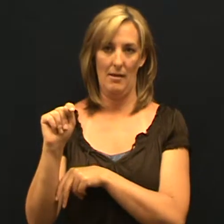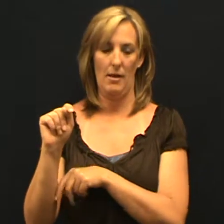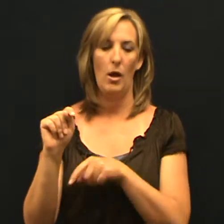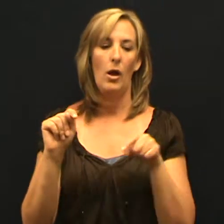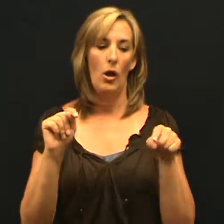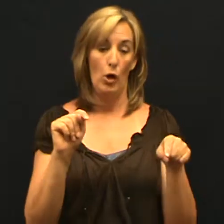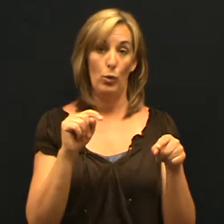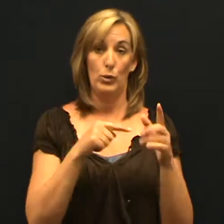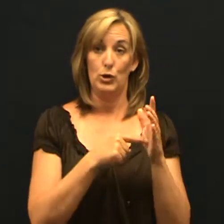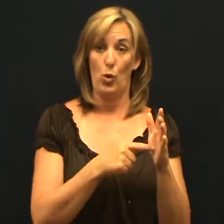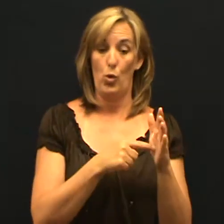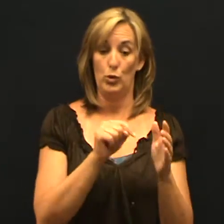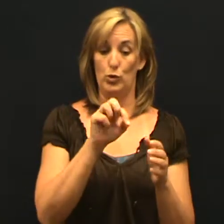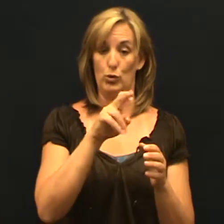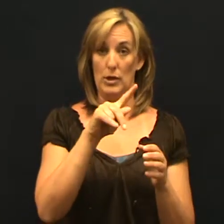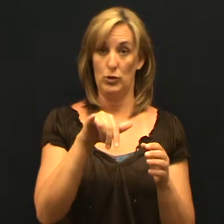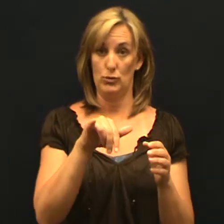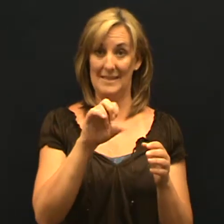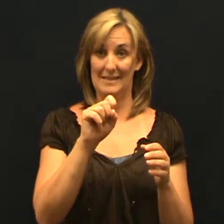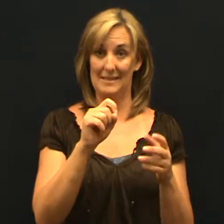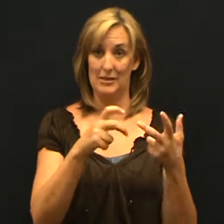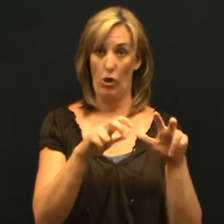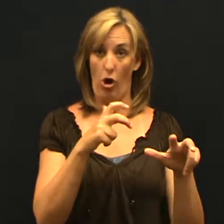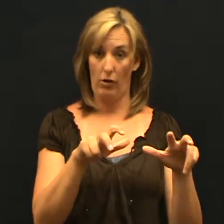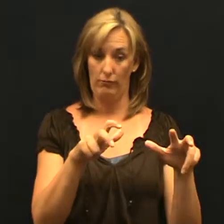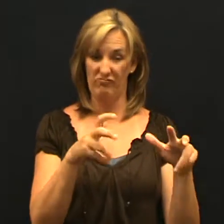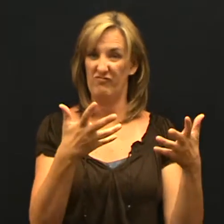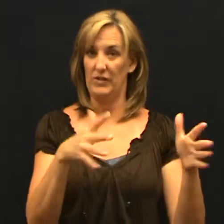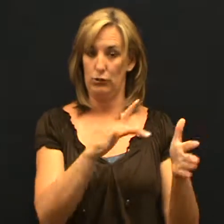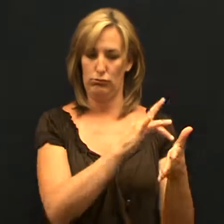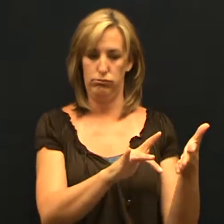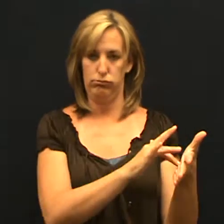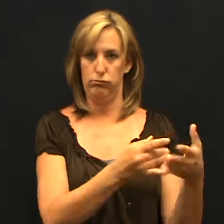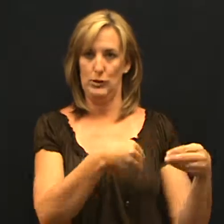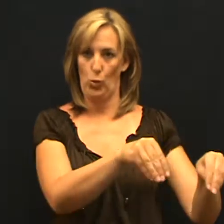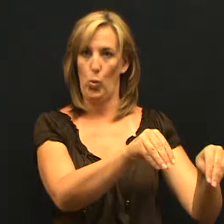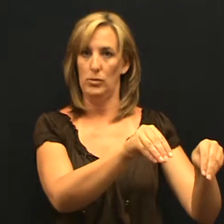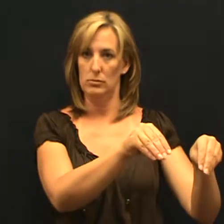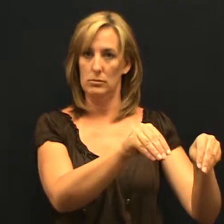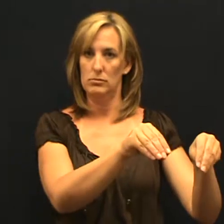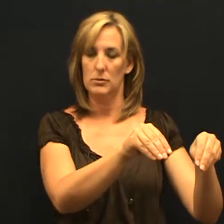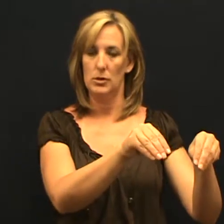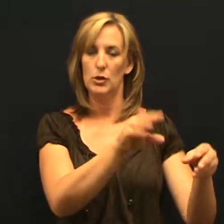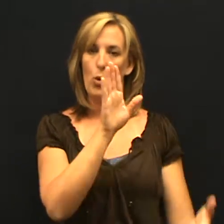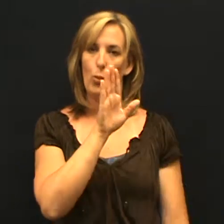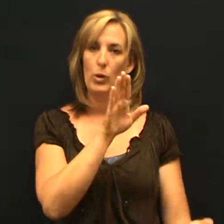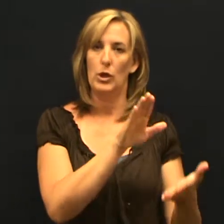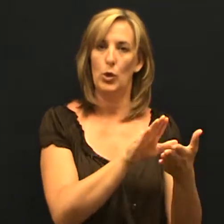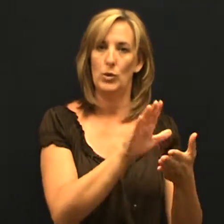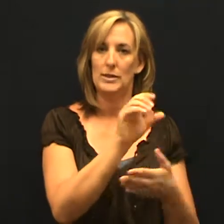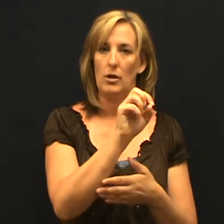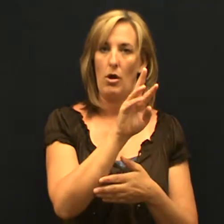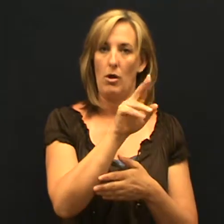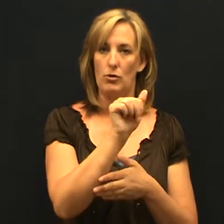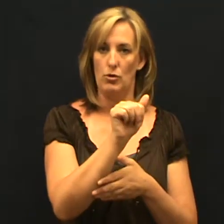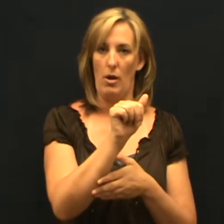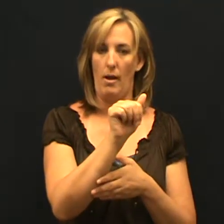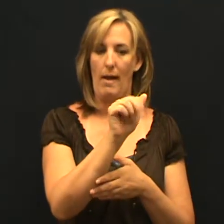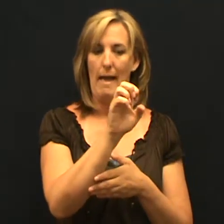we're getting rid of the treasury stock, so we reduce the contra equity account, and we record